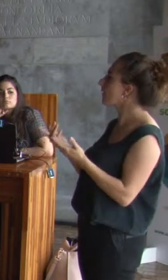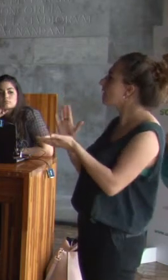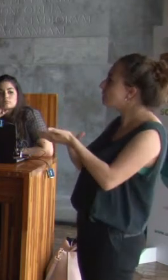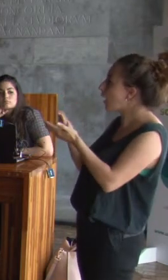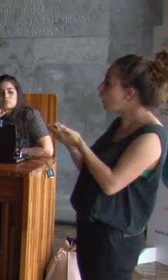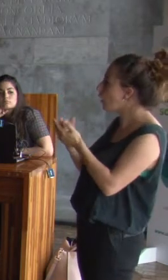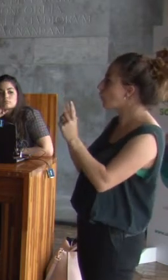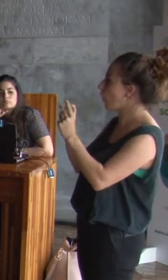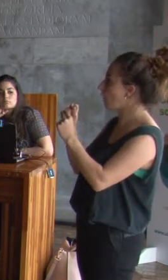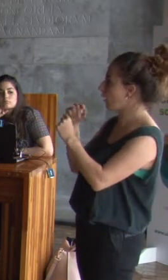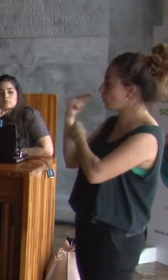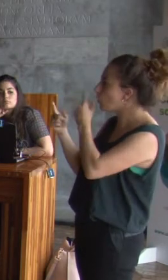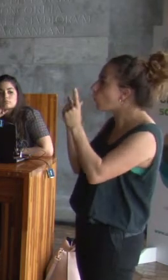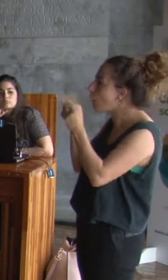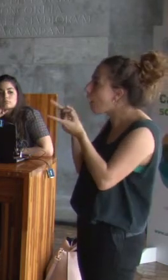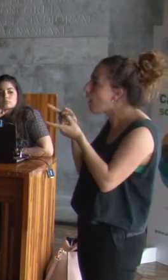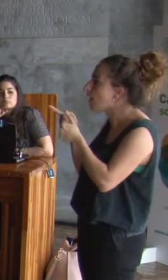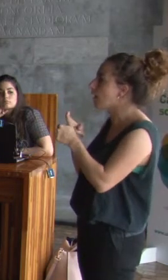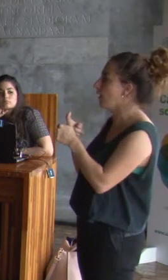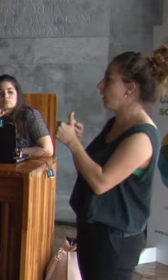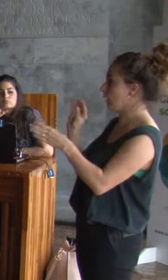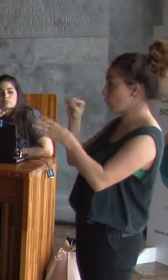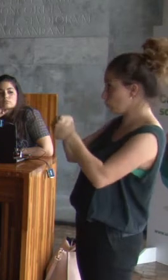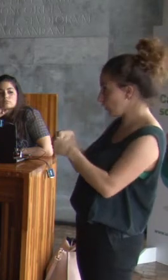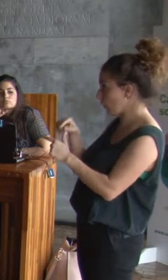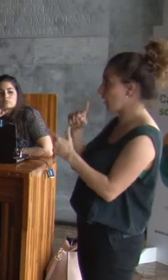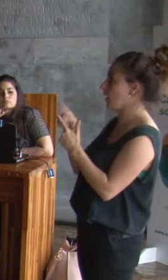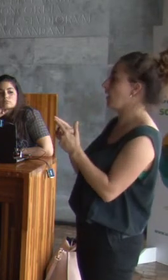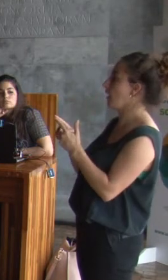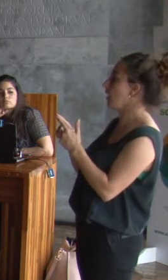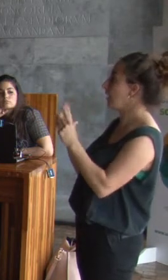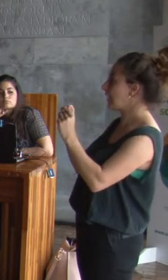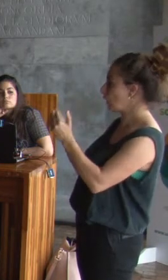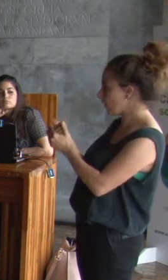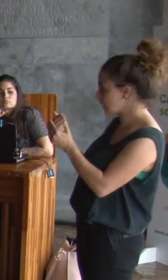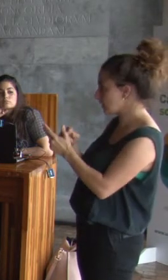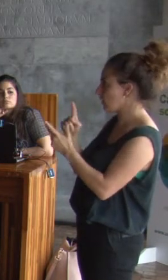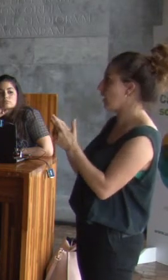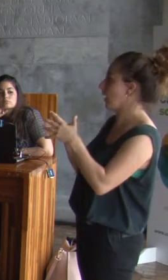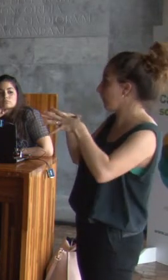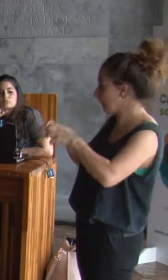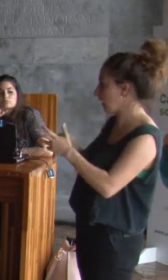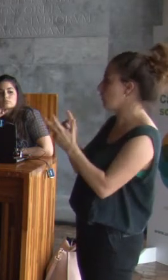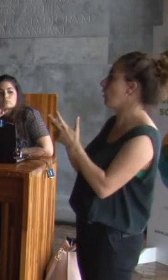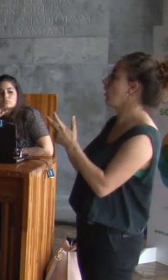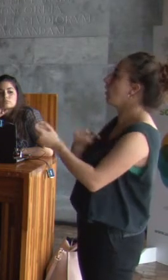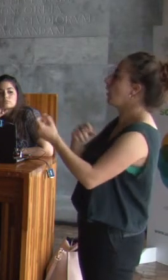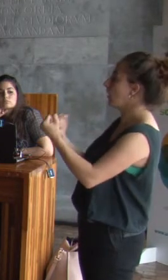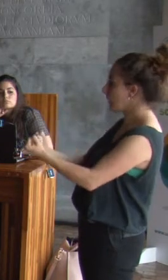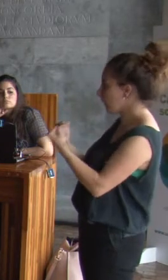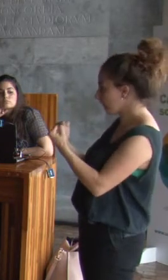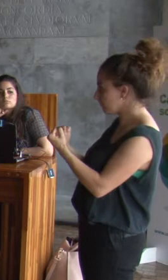millennials value positive values, they value inclusion, they value innovation, engagement, empowerment,